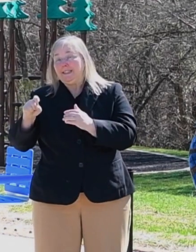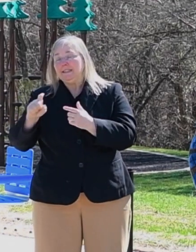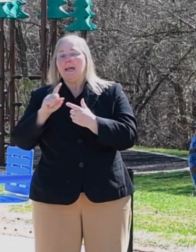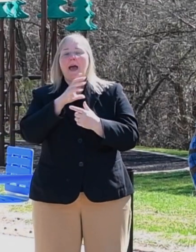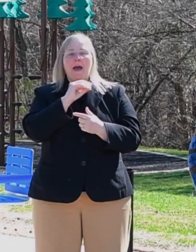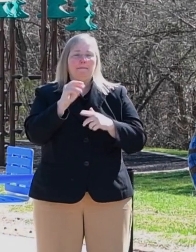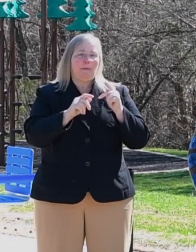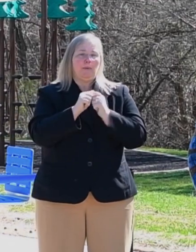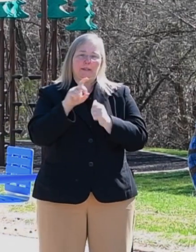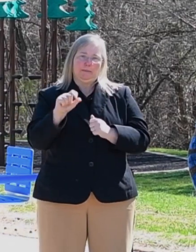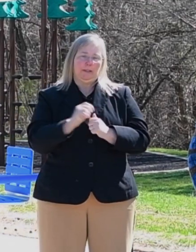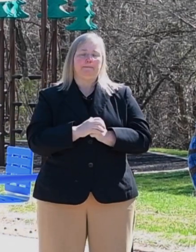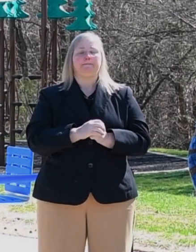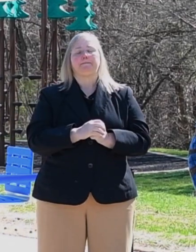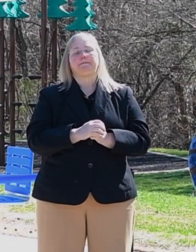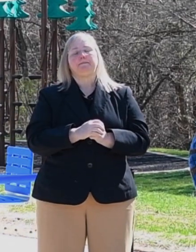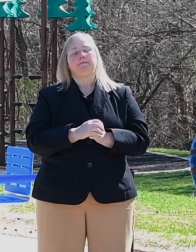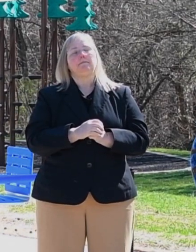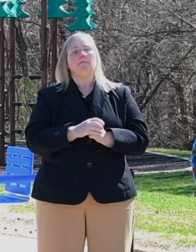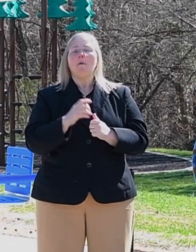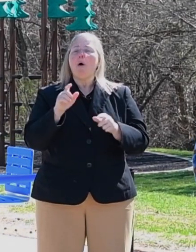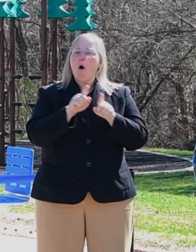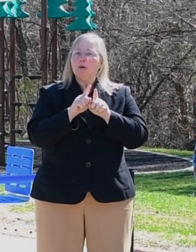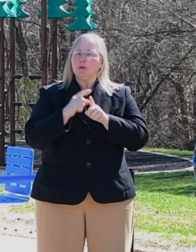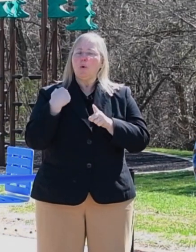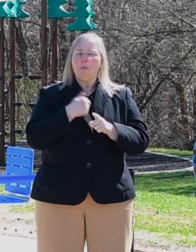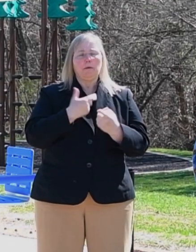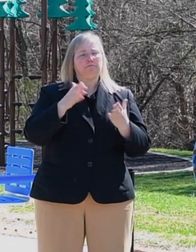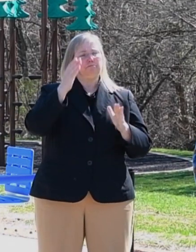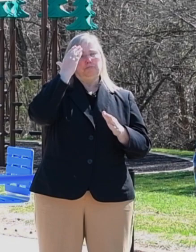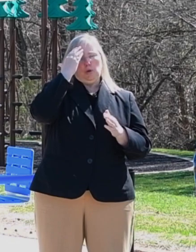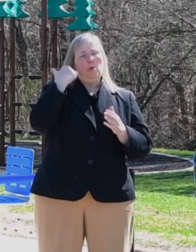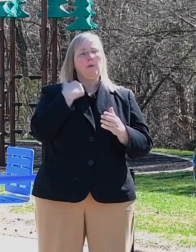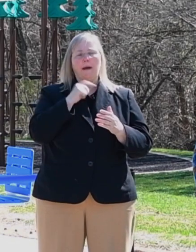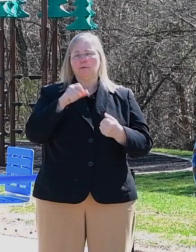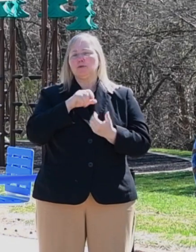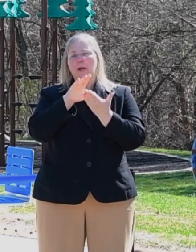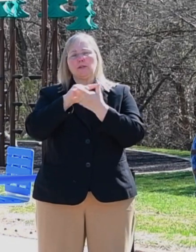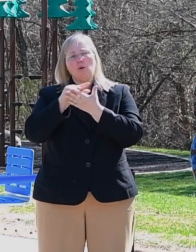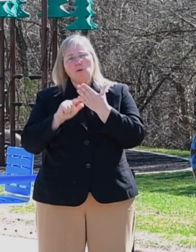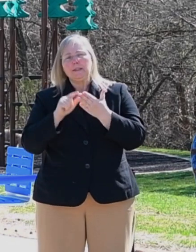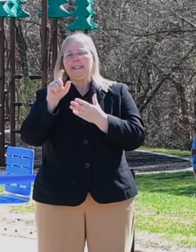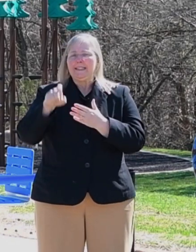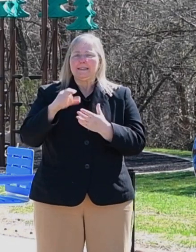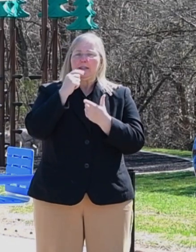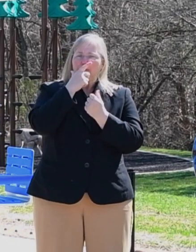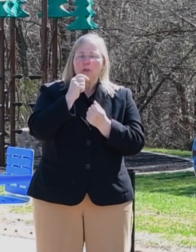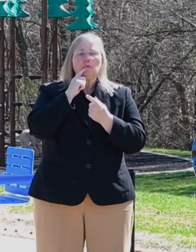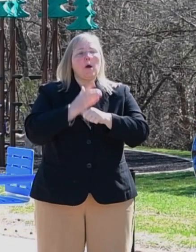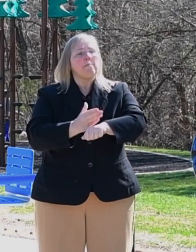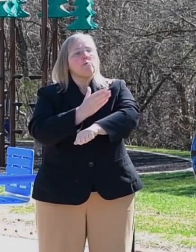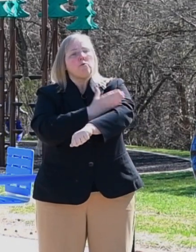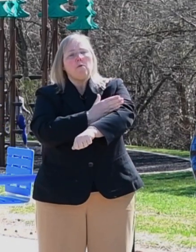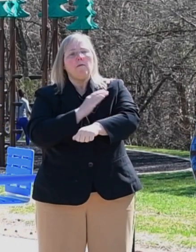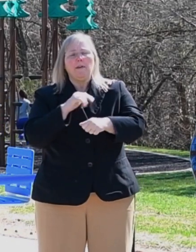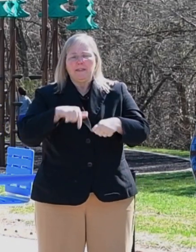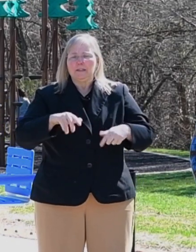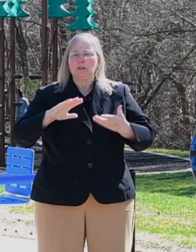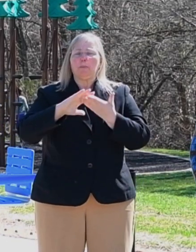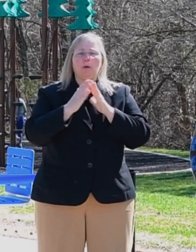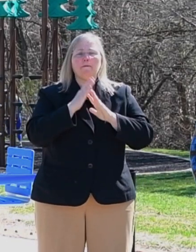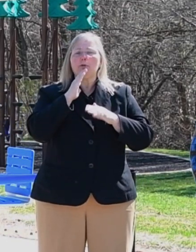disabilities. We also knew that we must address those needs and interests to improve our community for people of all